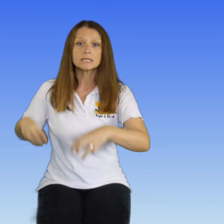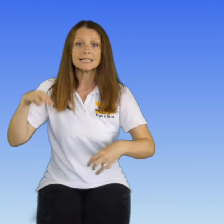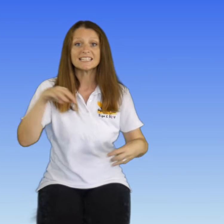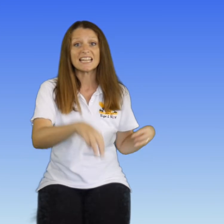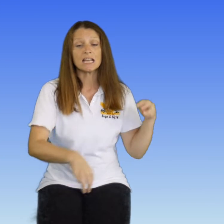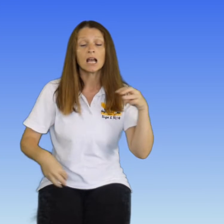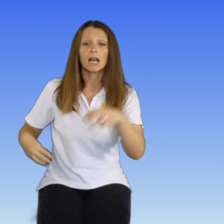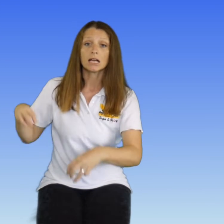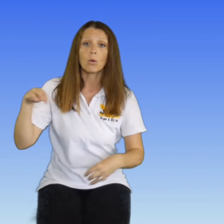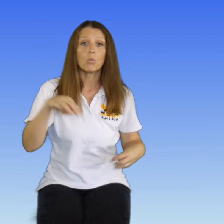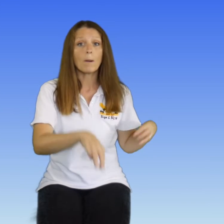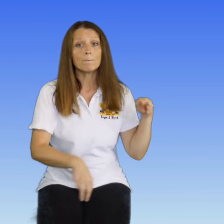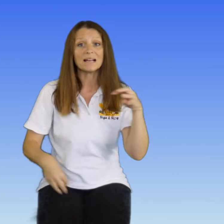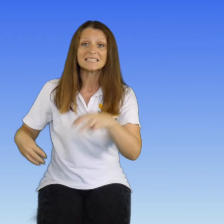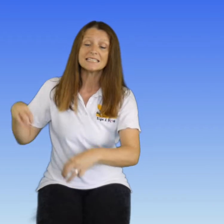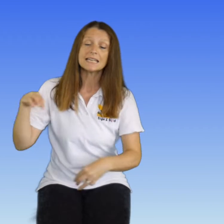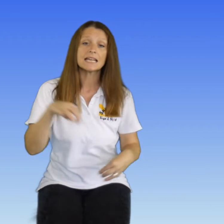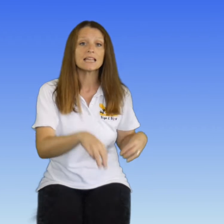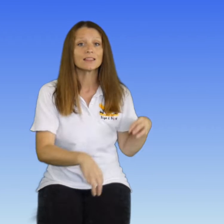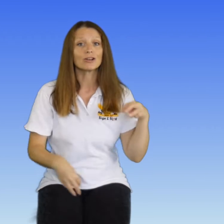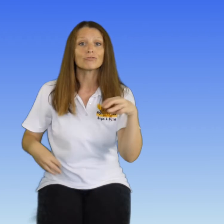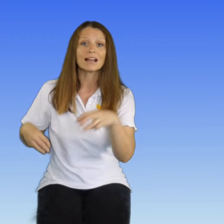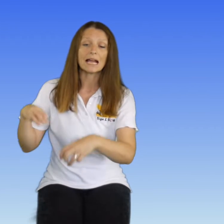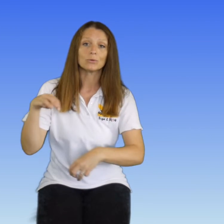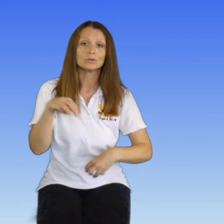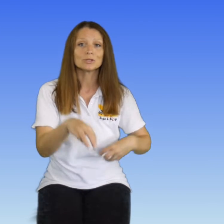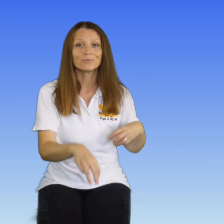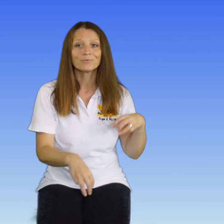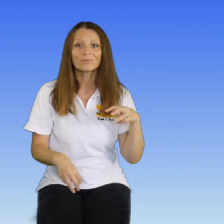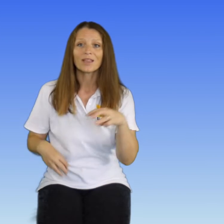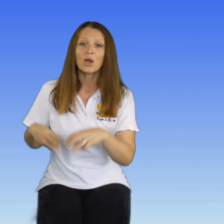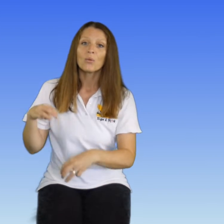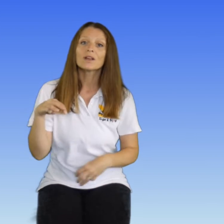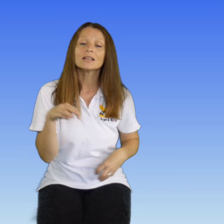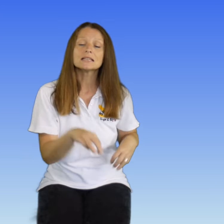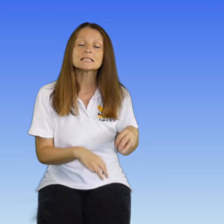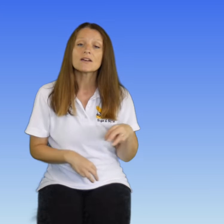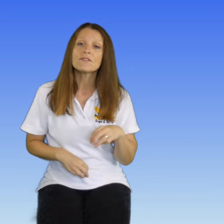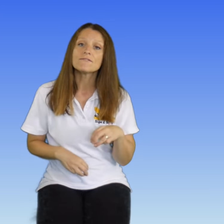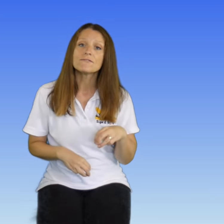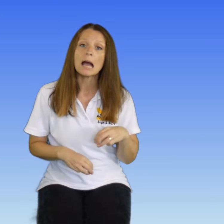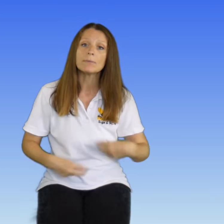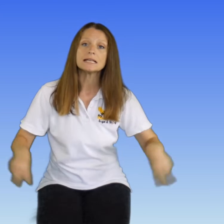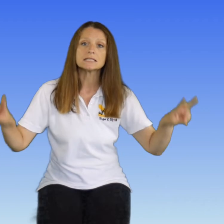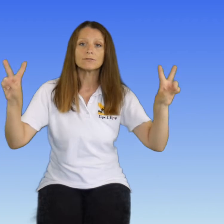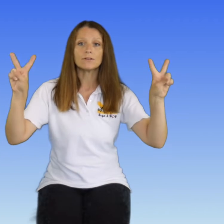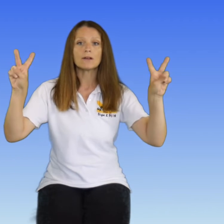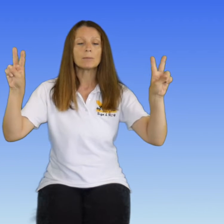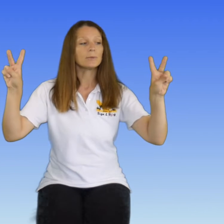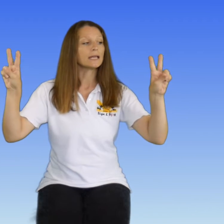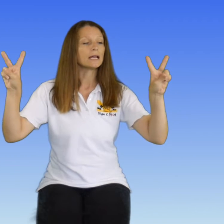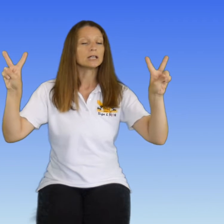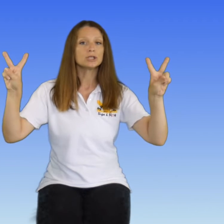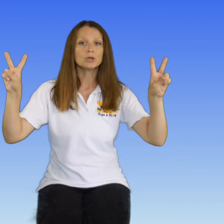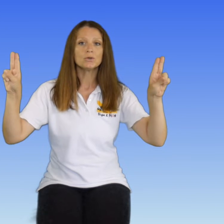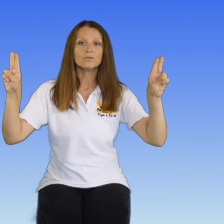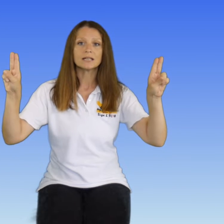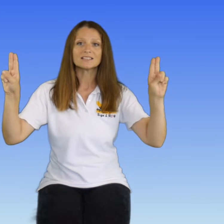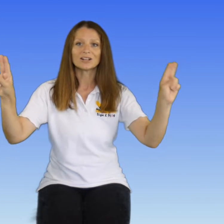to dig like a wombat digging in the ground. We're going to need the sign for family. So for family, we're going to get our two fingers close